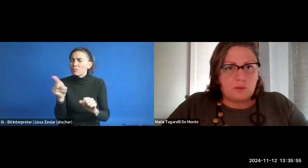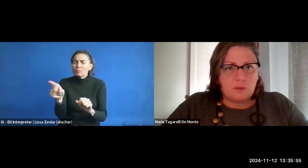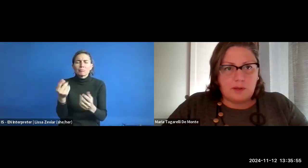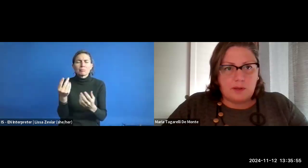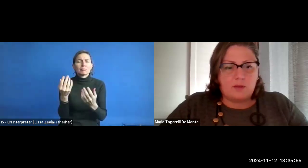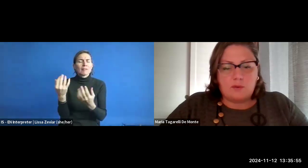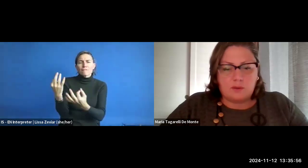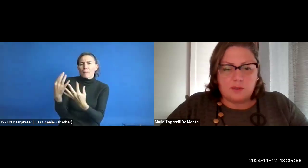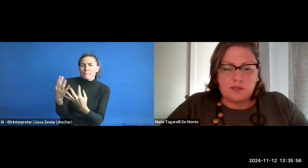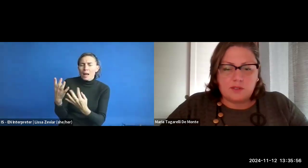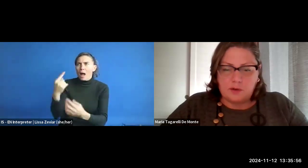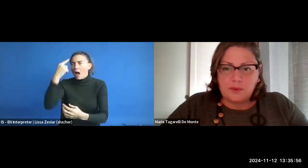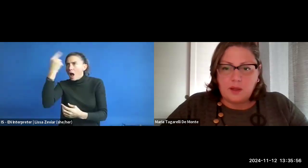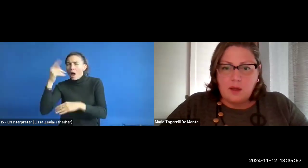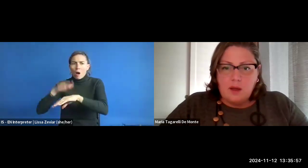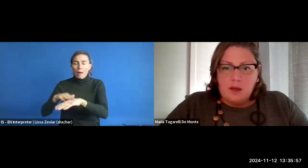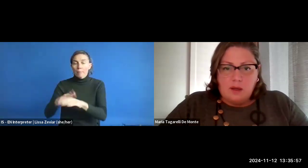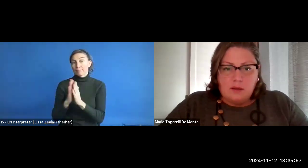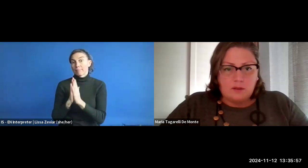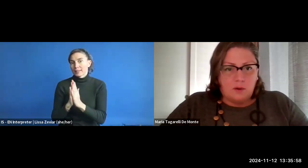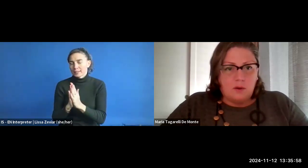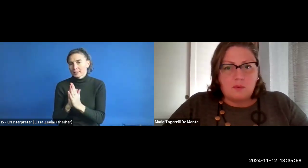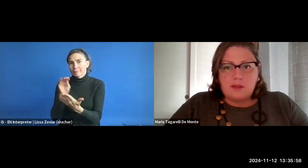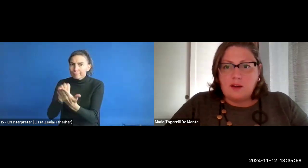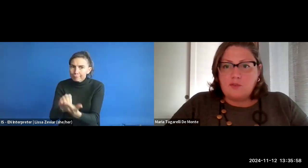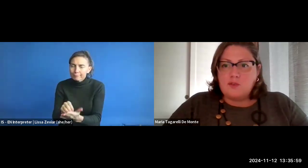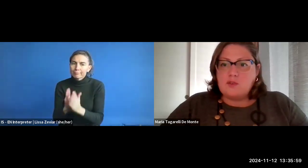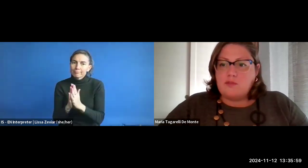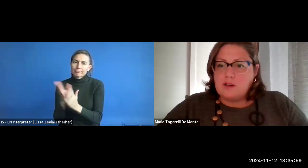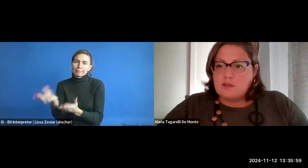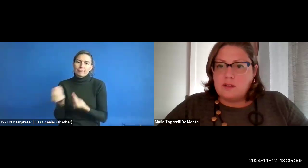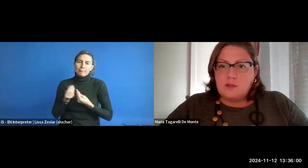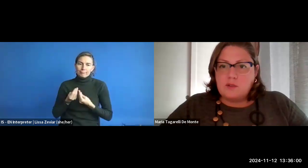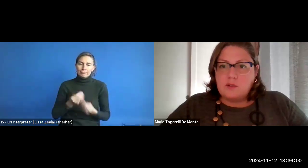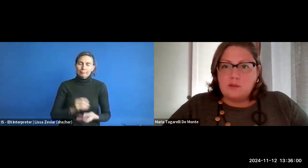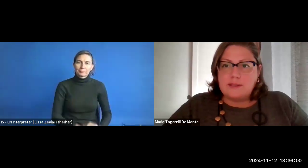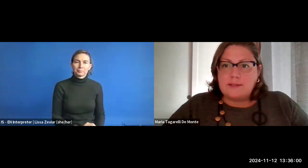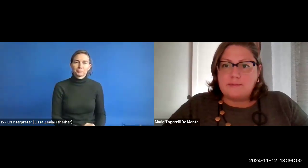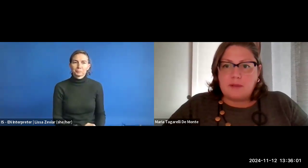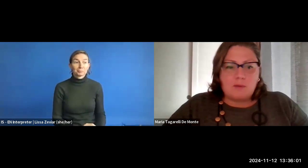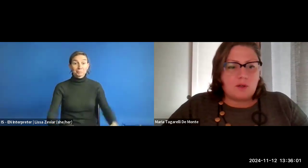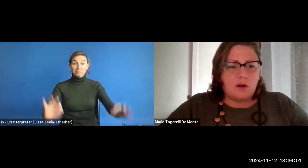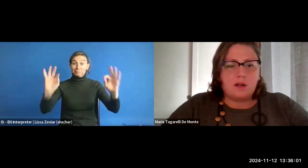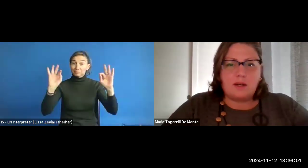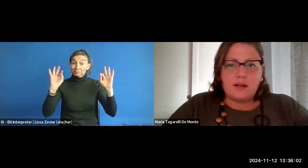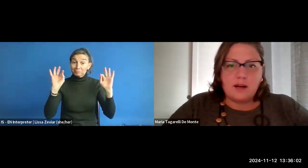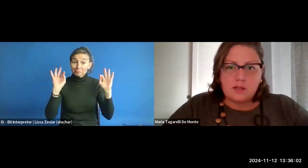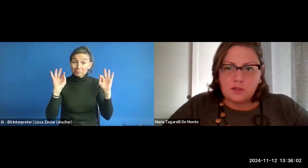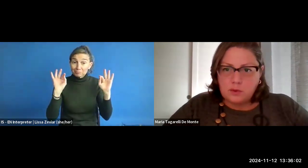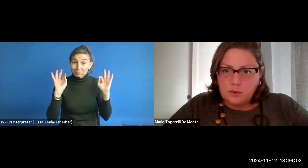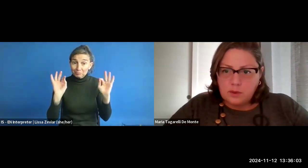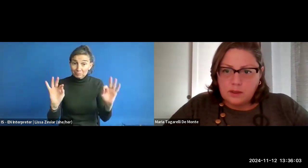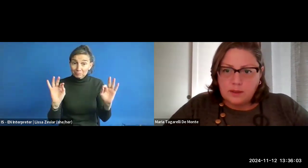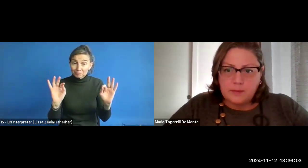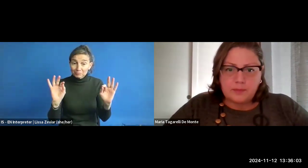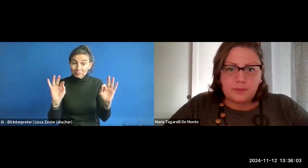the end of the webinar and reply to the questionnaire. So without further ado, I would call Claudia